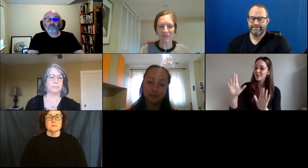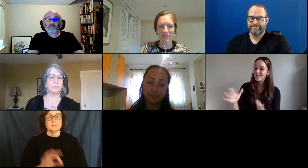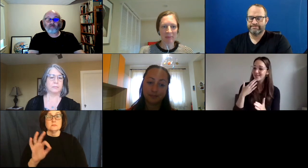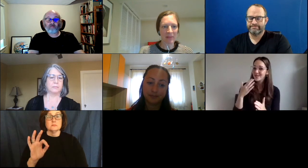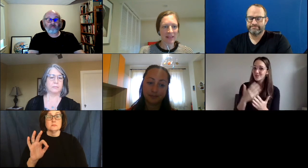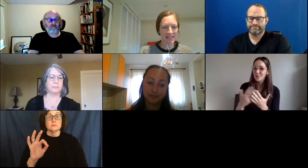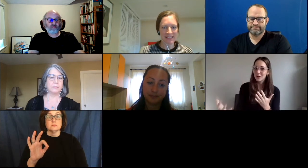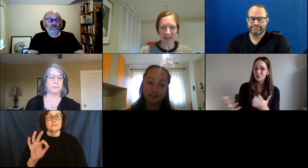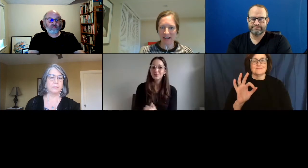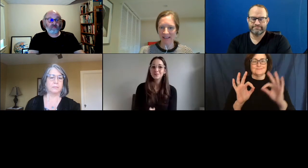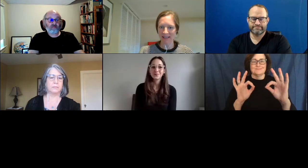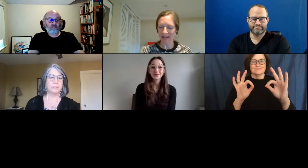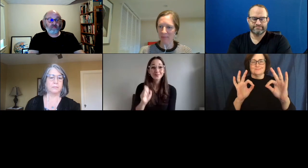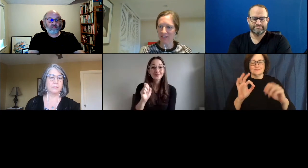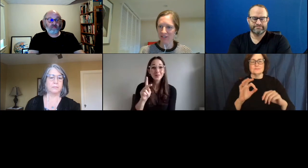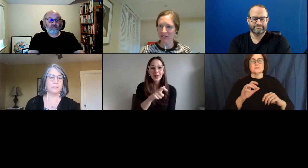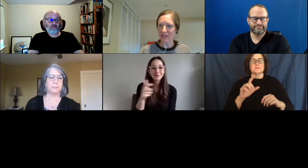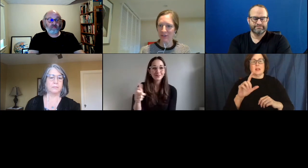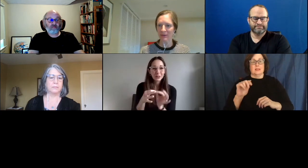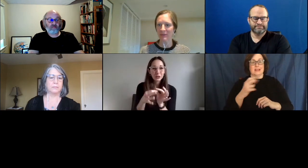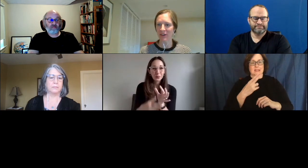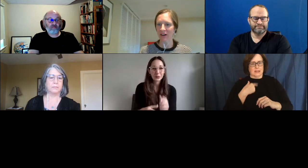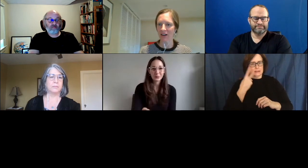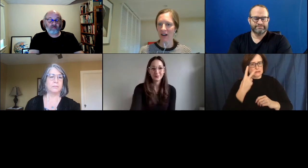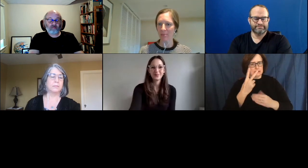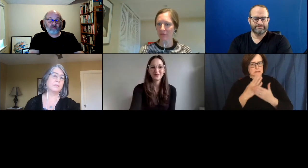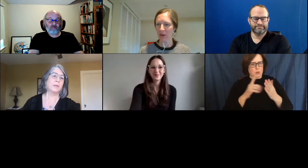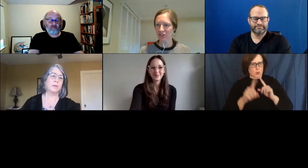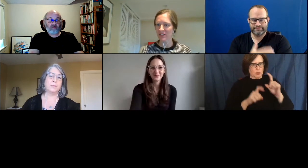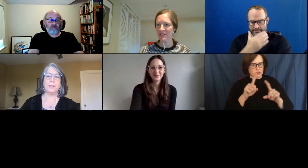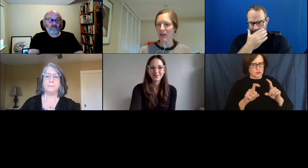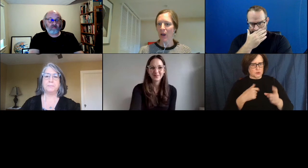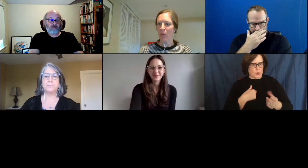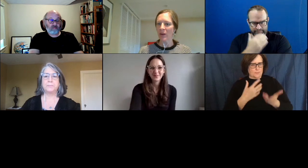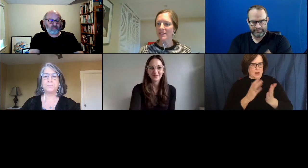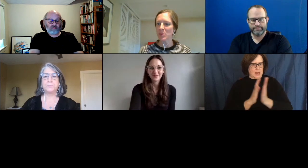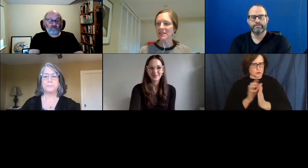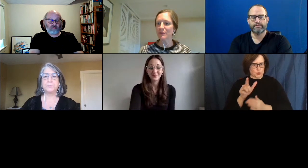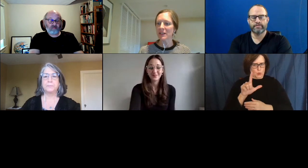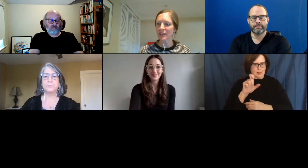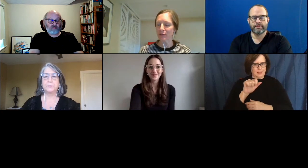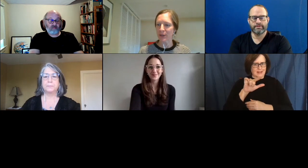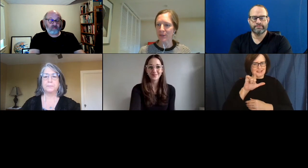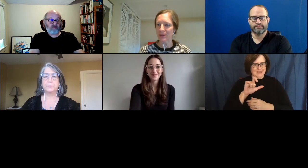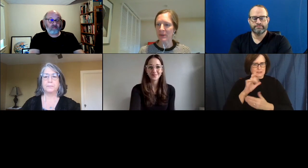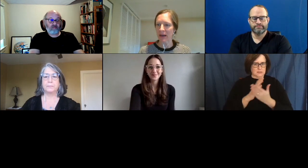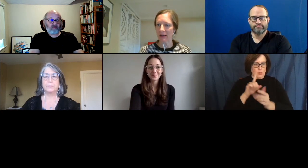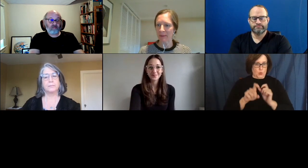Leslie, I may turn to you. There are a couple of questions. One specifically for